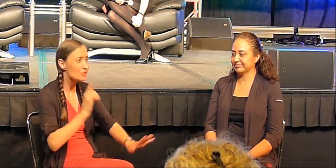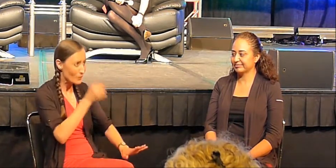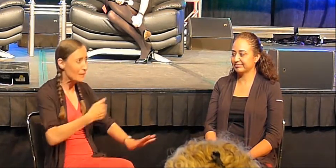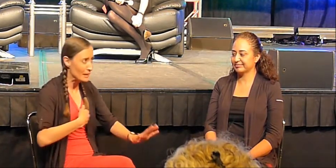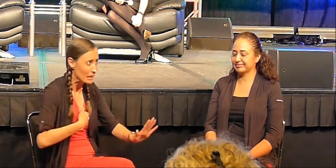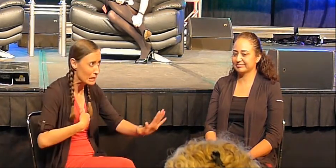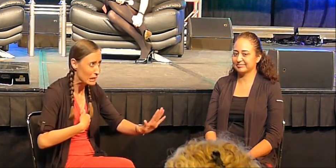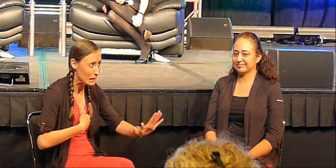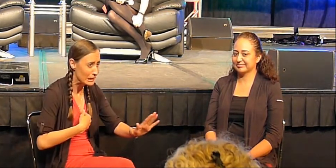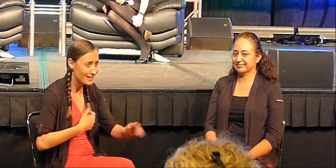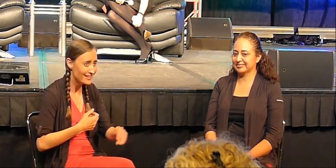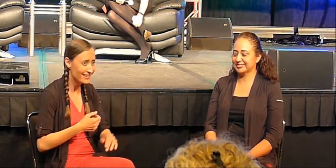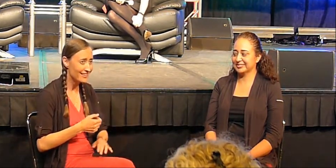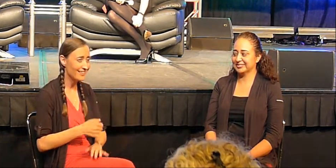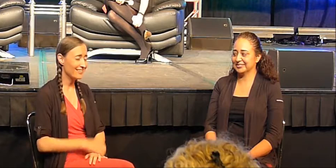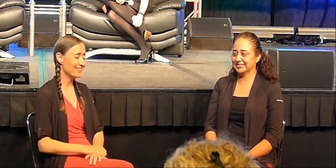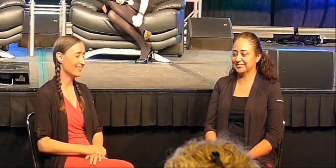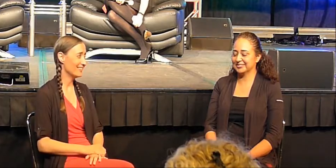me."